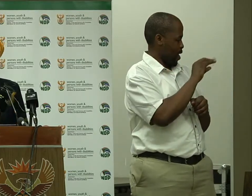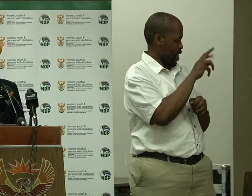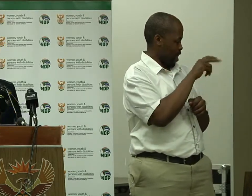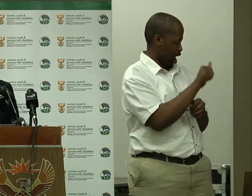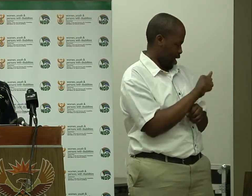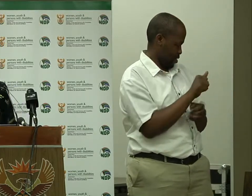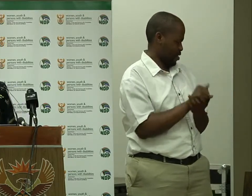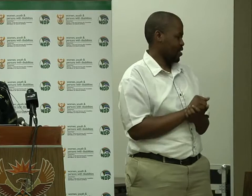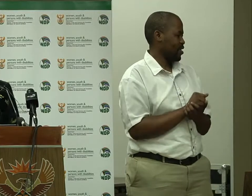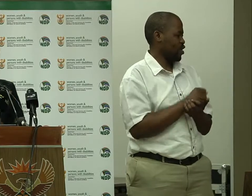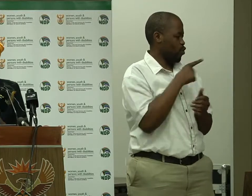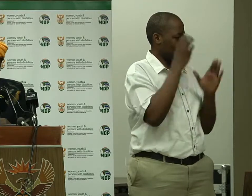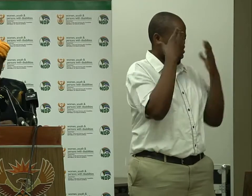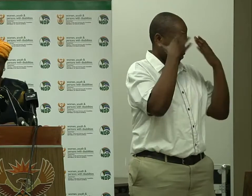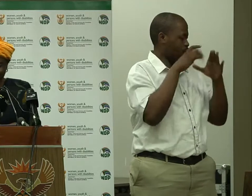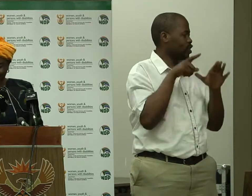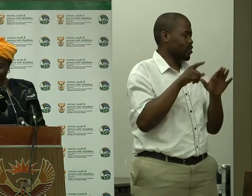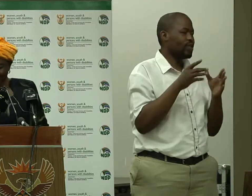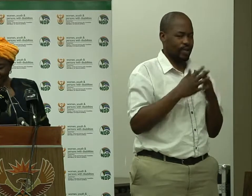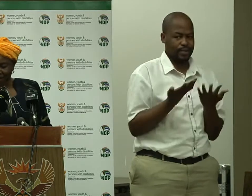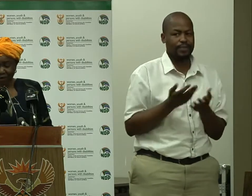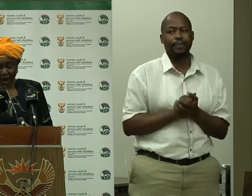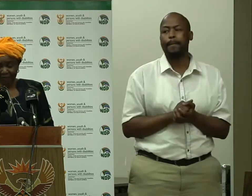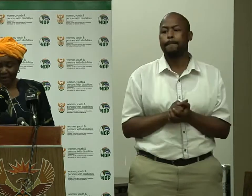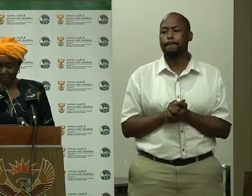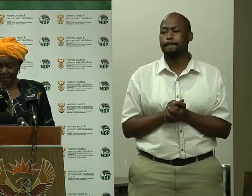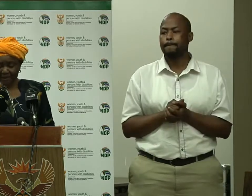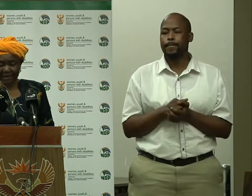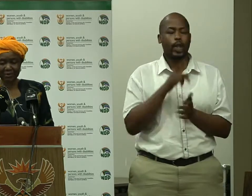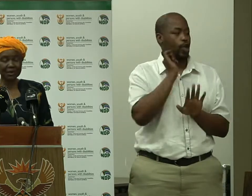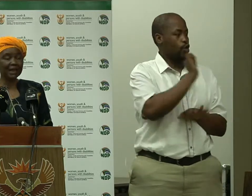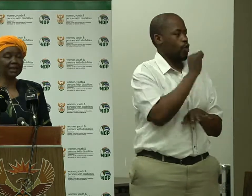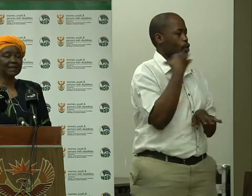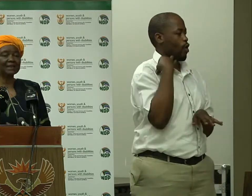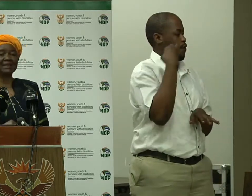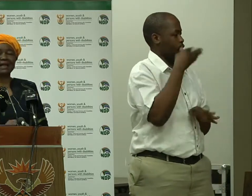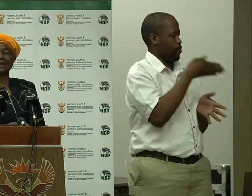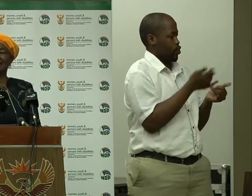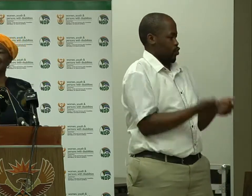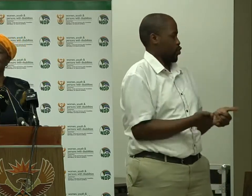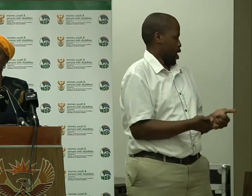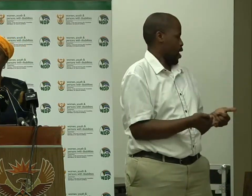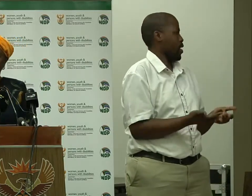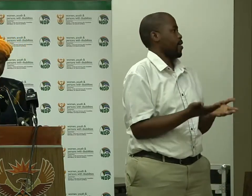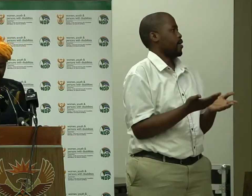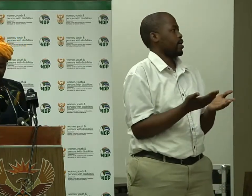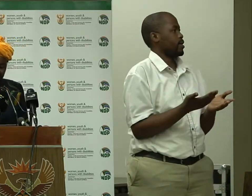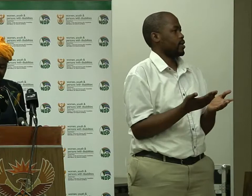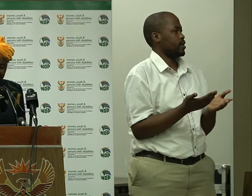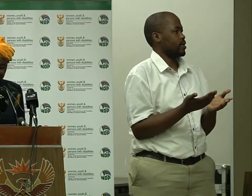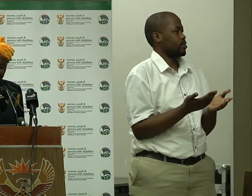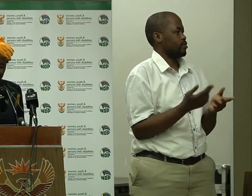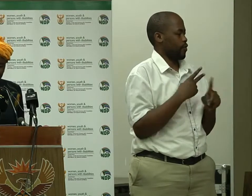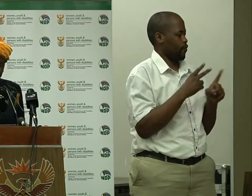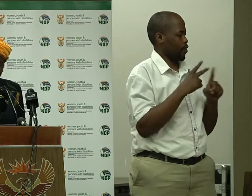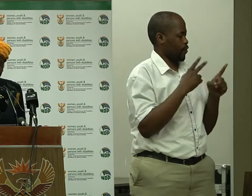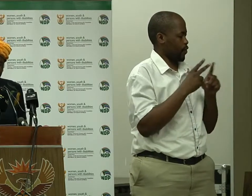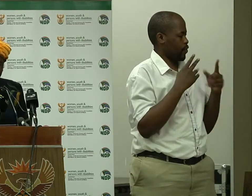focusing on the sector. And your availability today is really